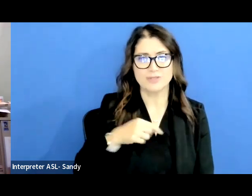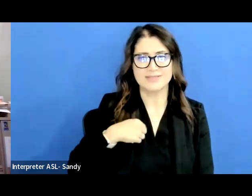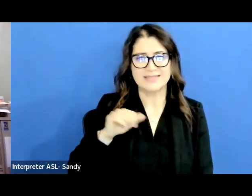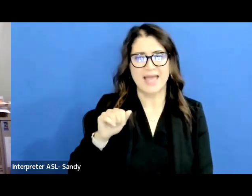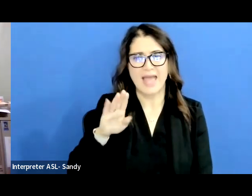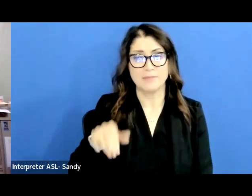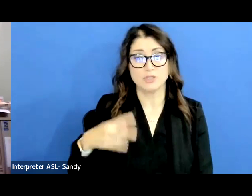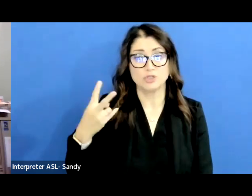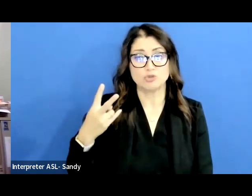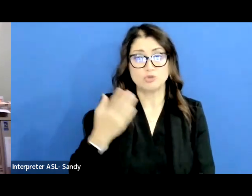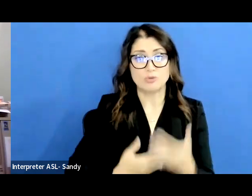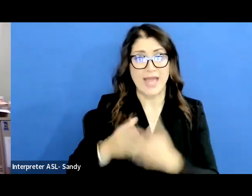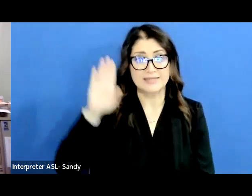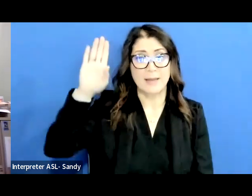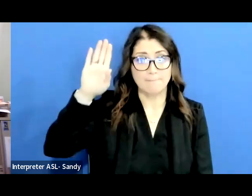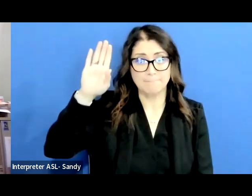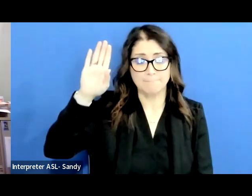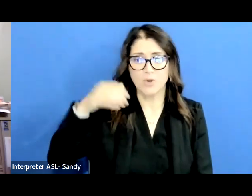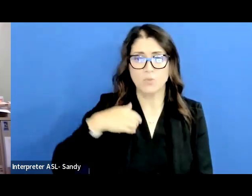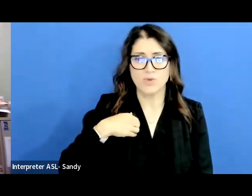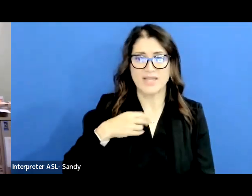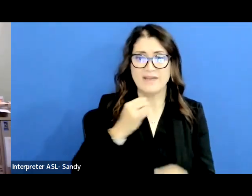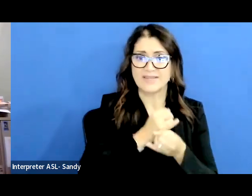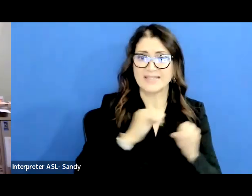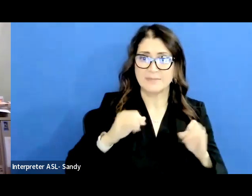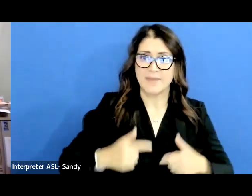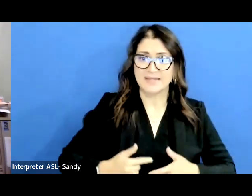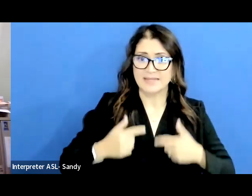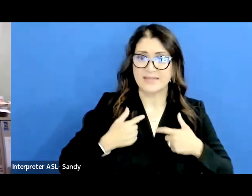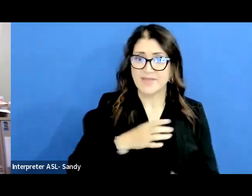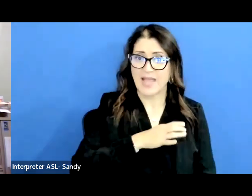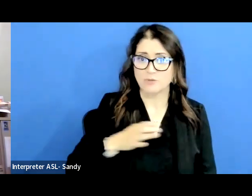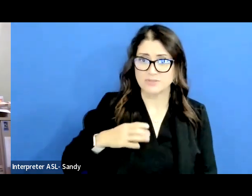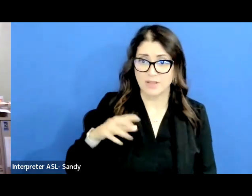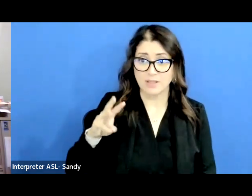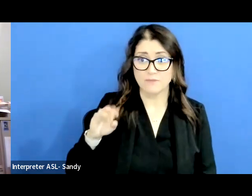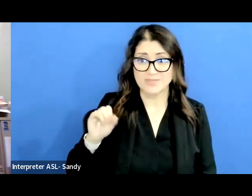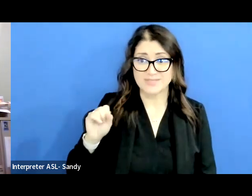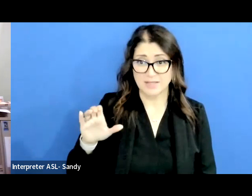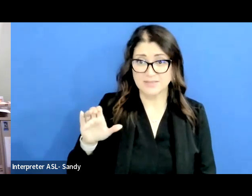Okay. We have Independent Living Council of Wisconsin.